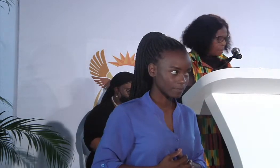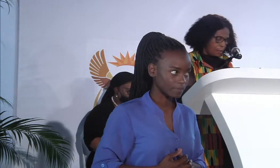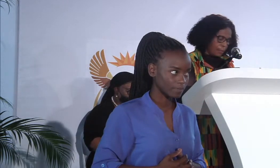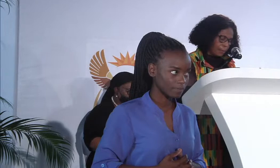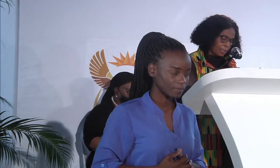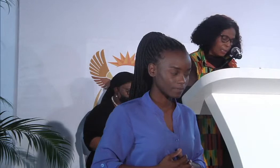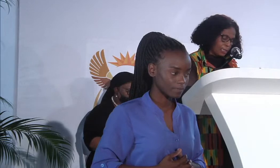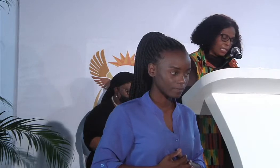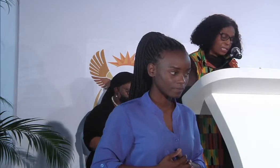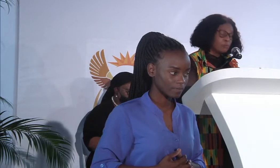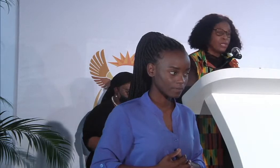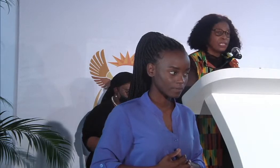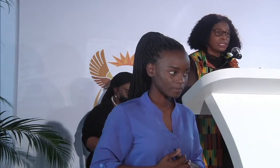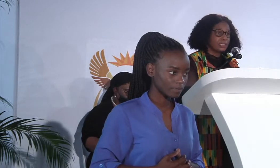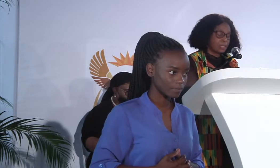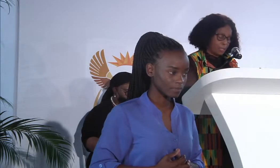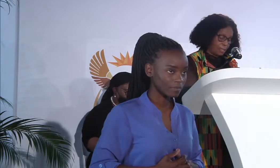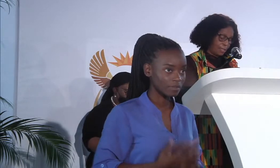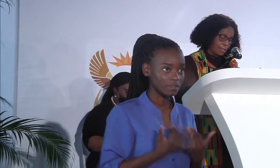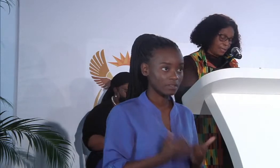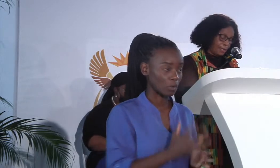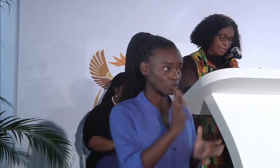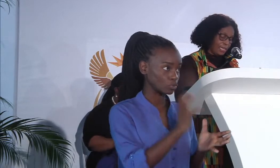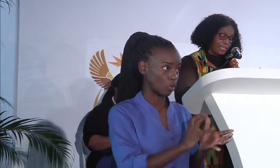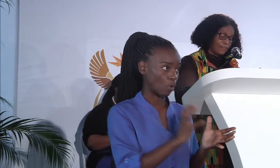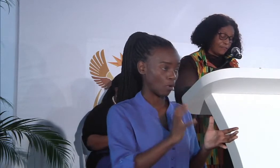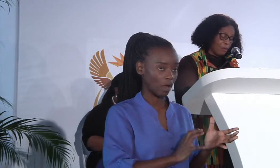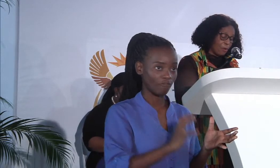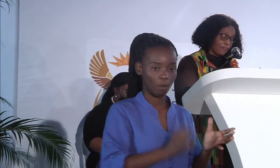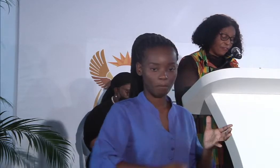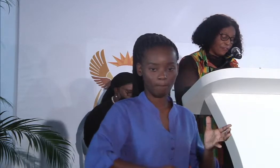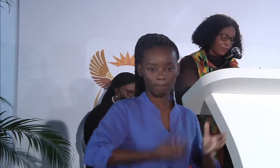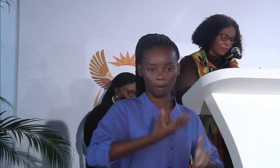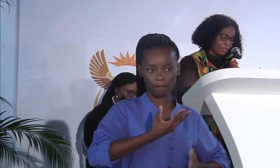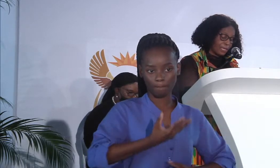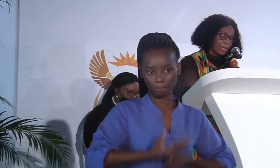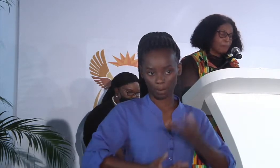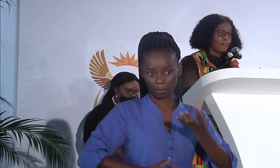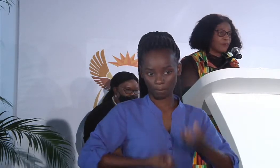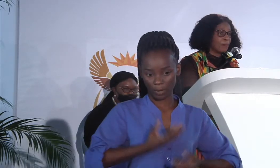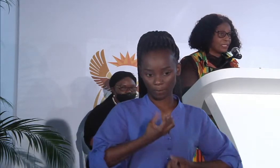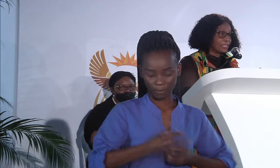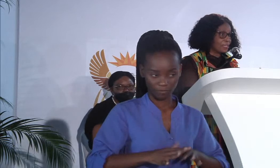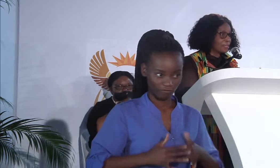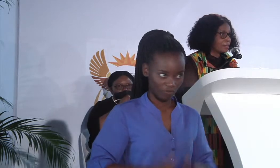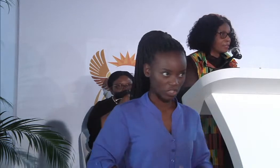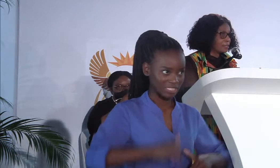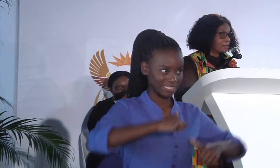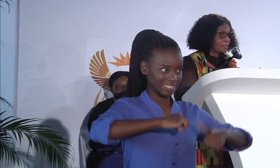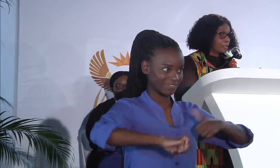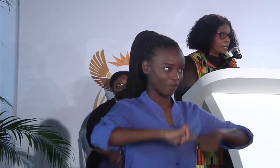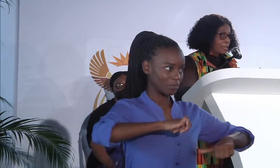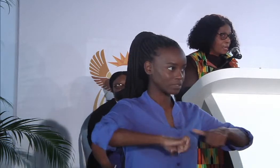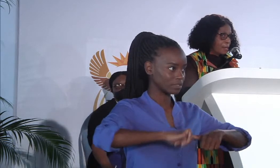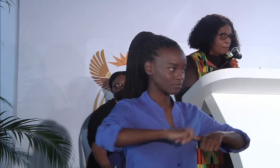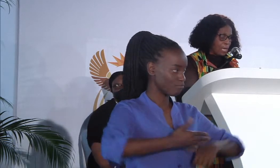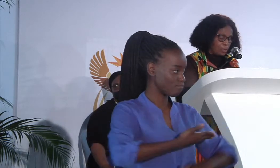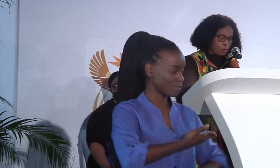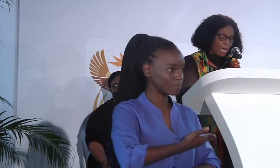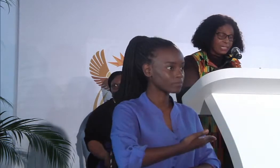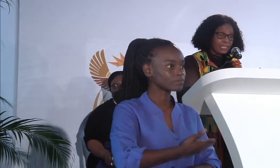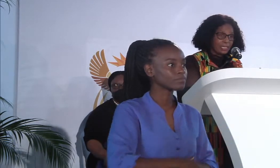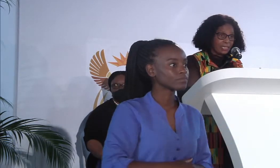The testimonies in the form of performance